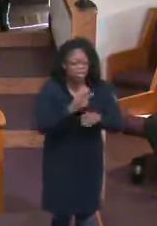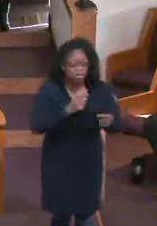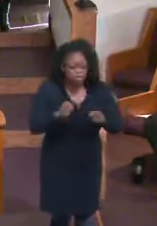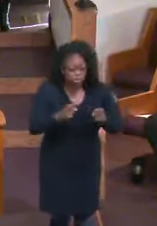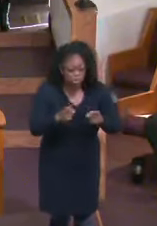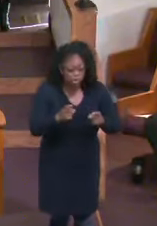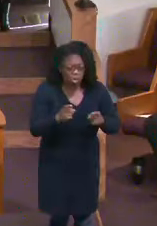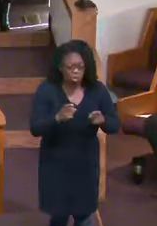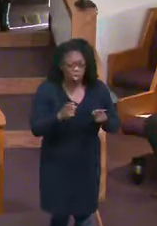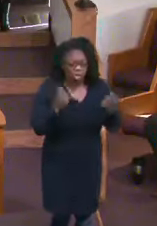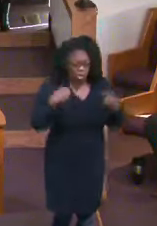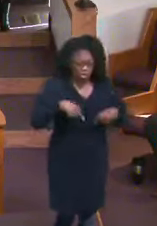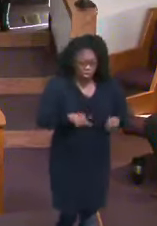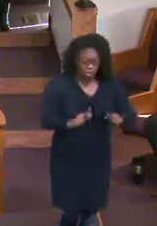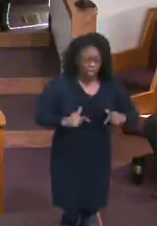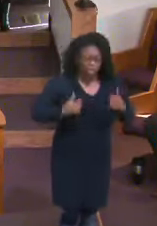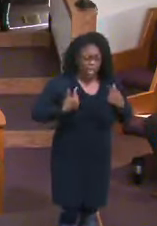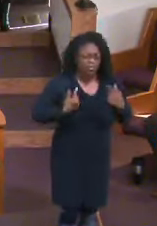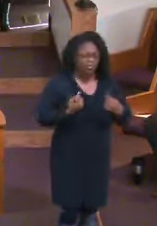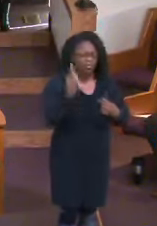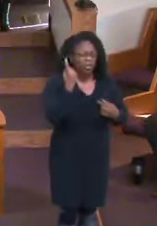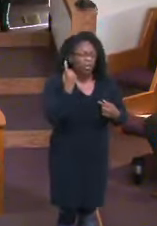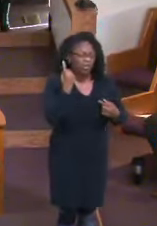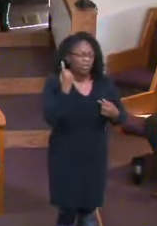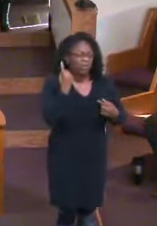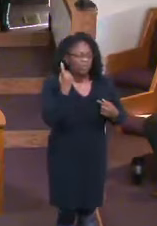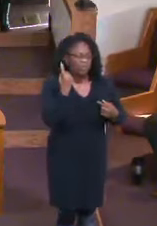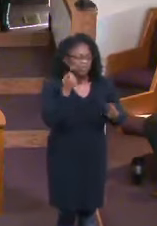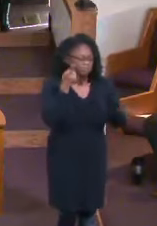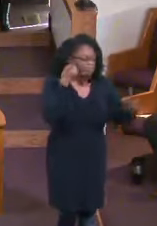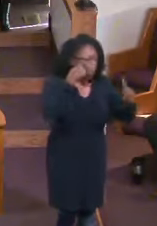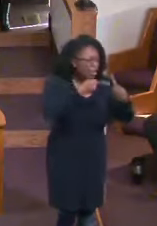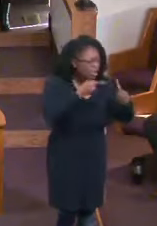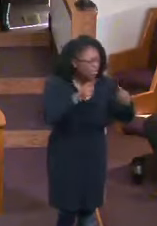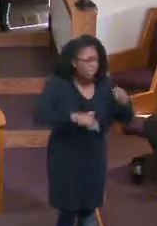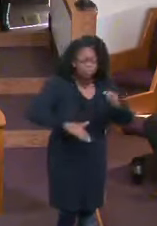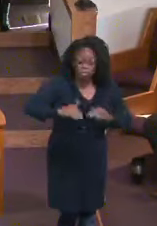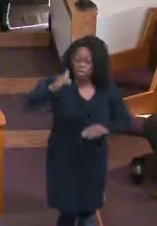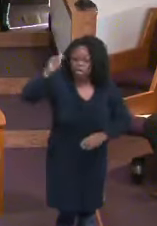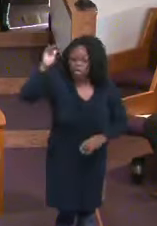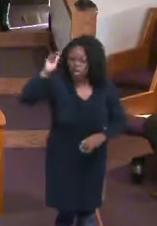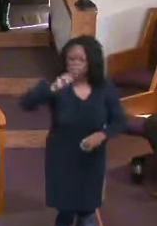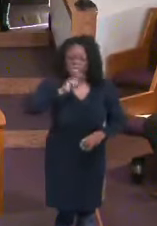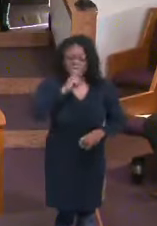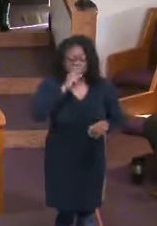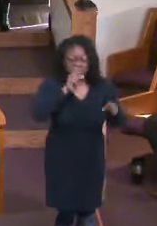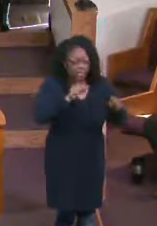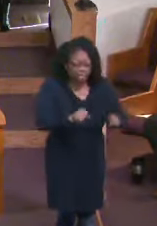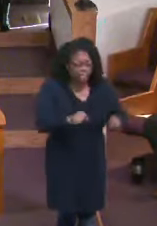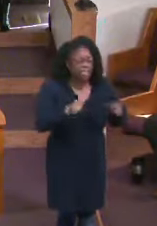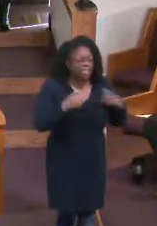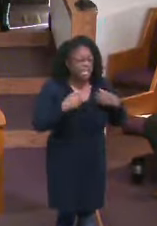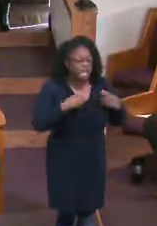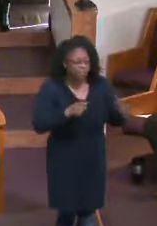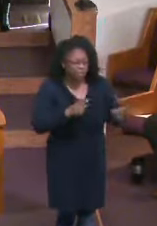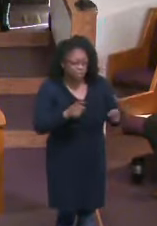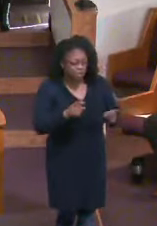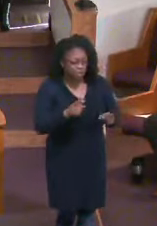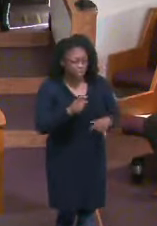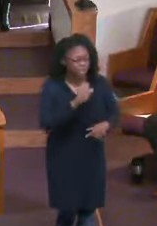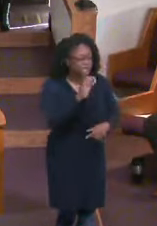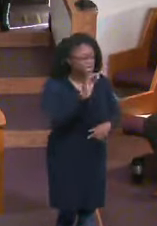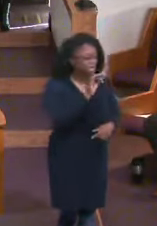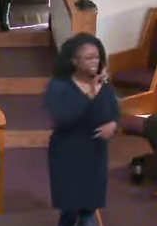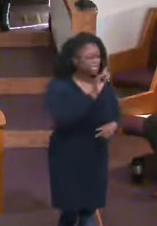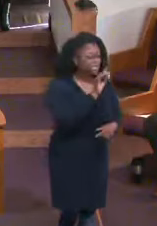life, one of the main signs of growing up is the ability to have some control. 1986, my first